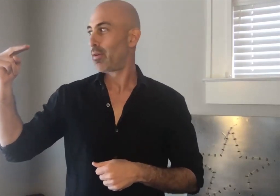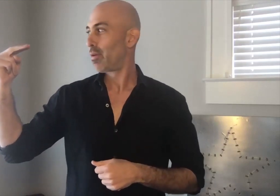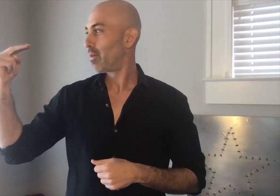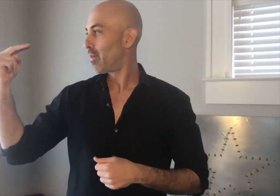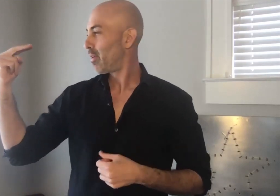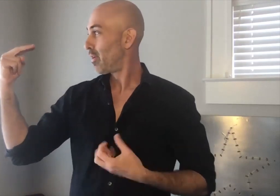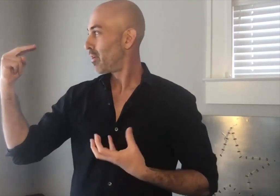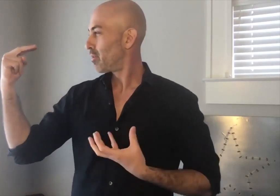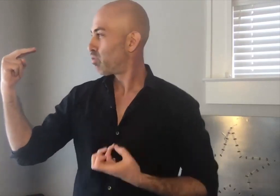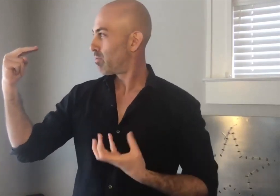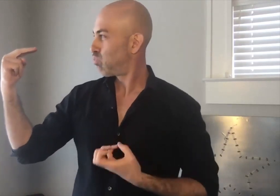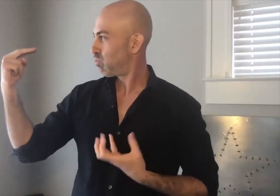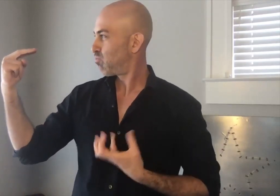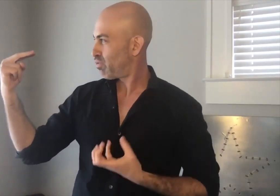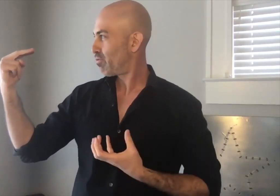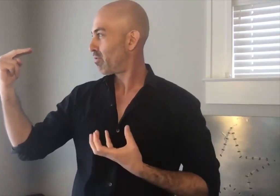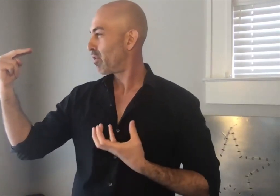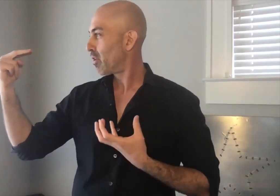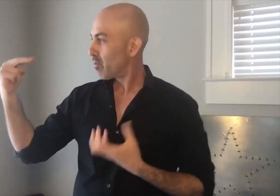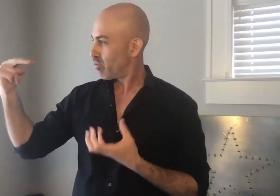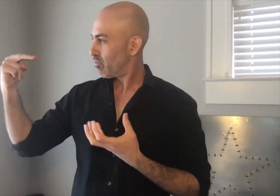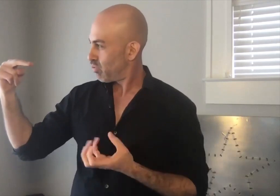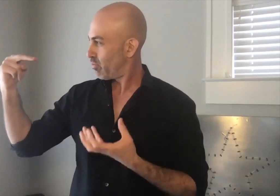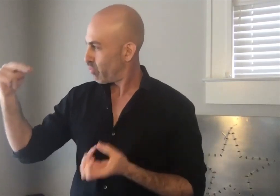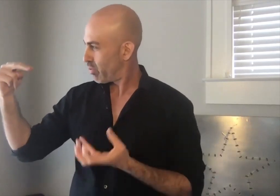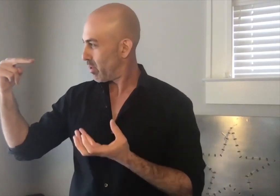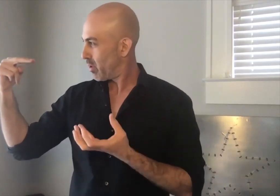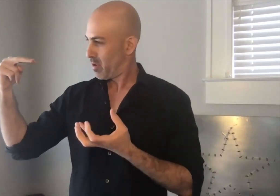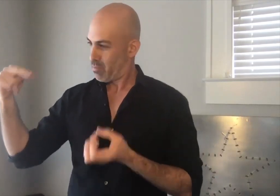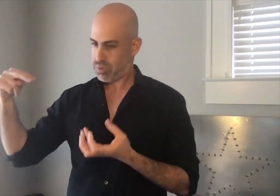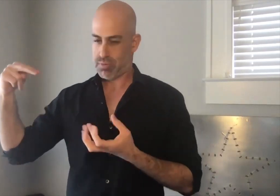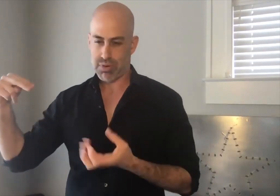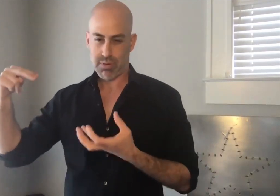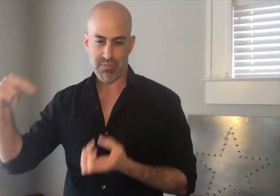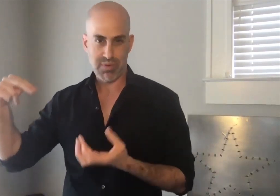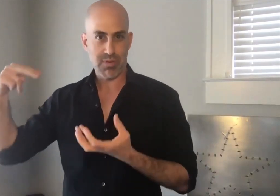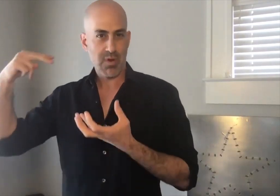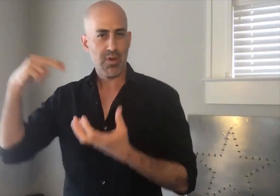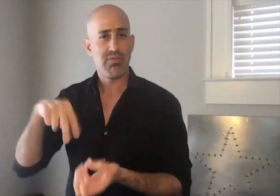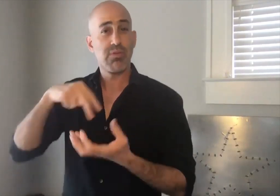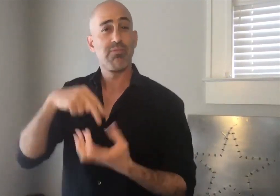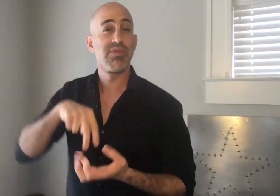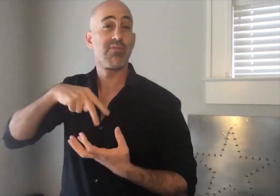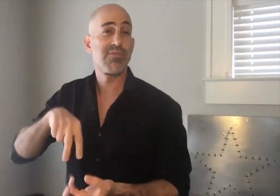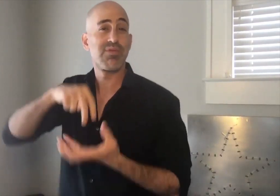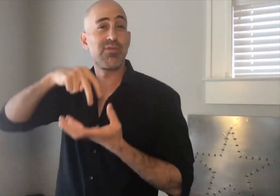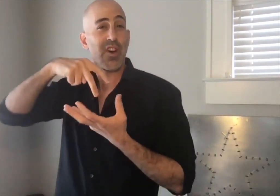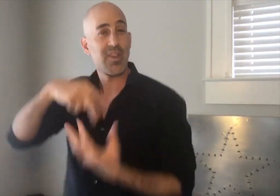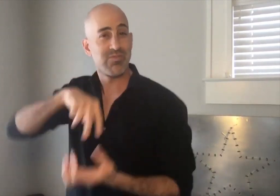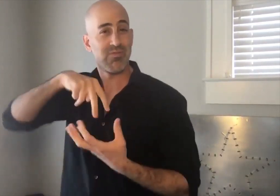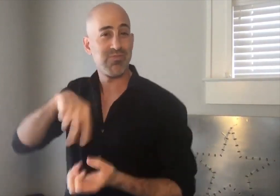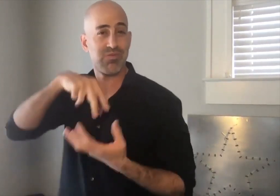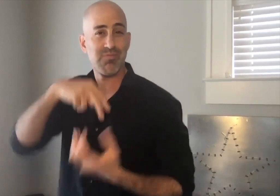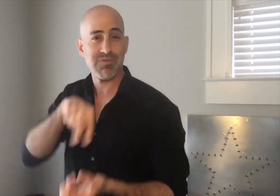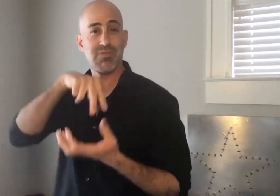First glance, love dub, love dub, a chance, love dub, romance,